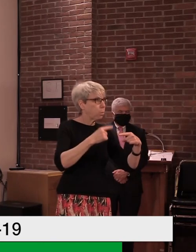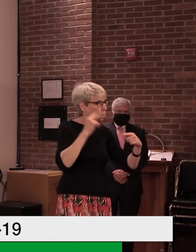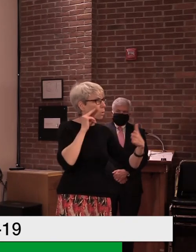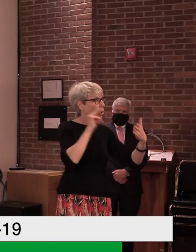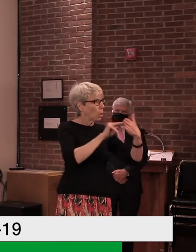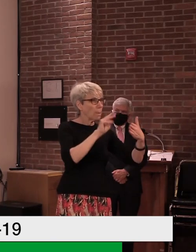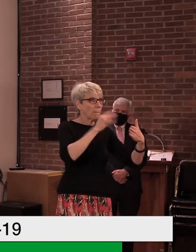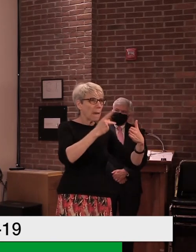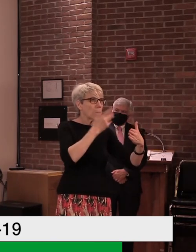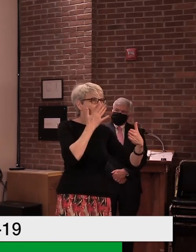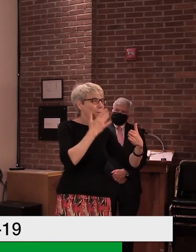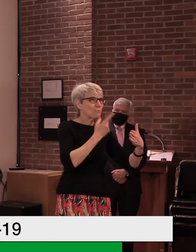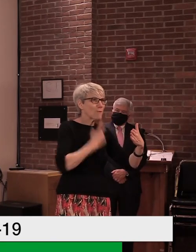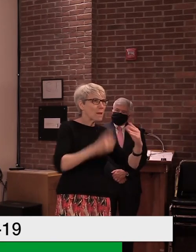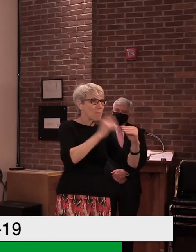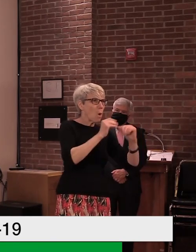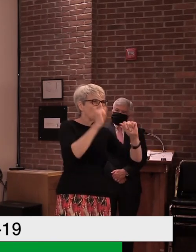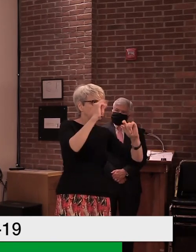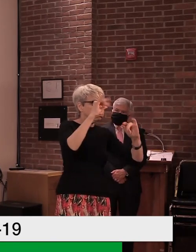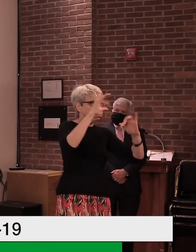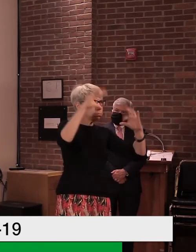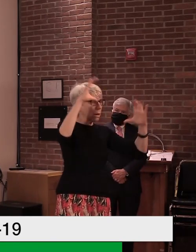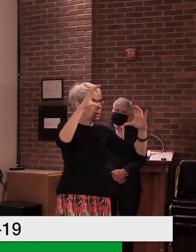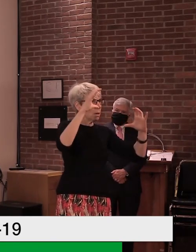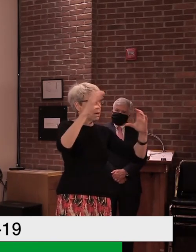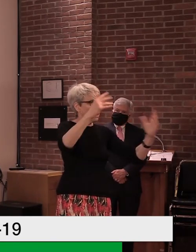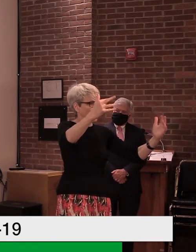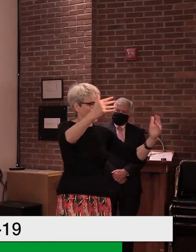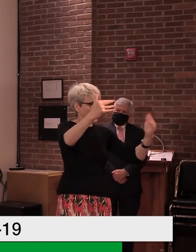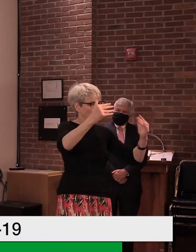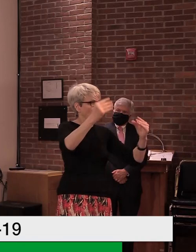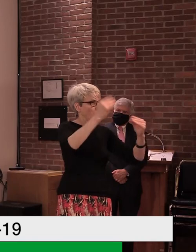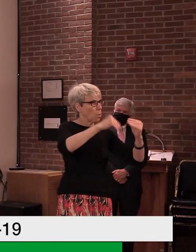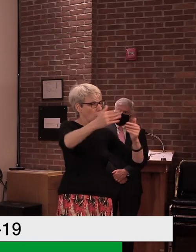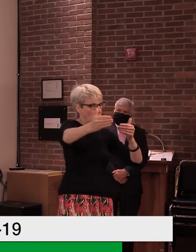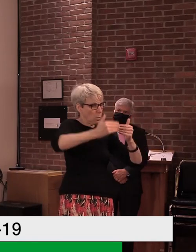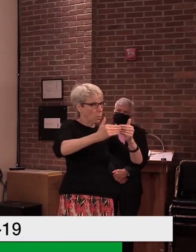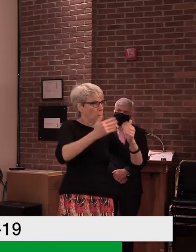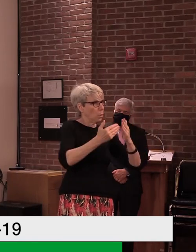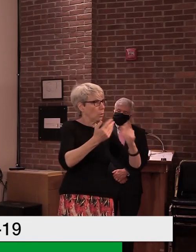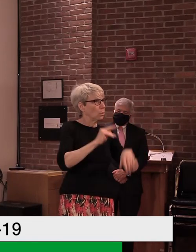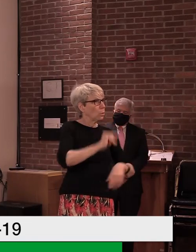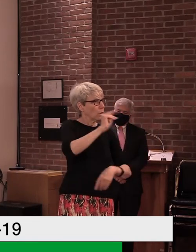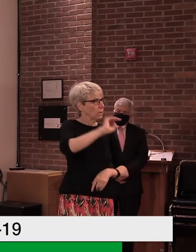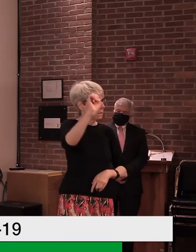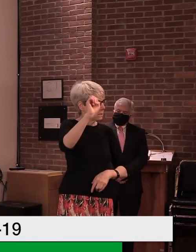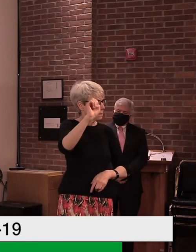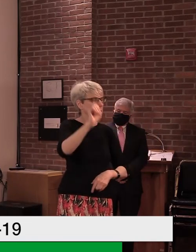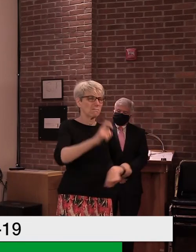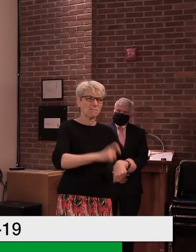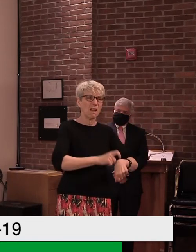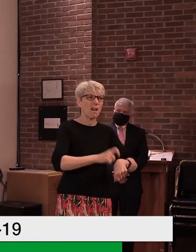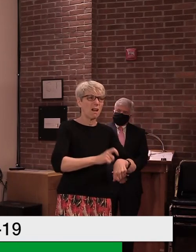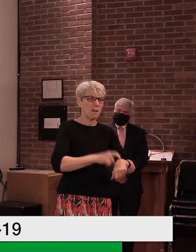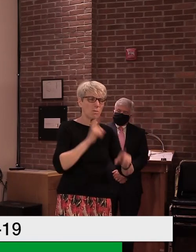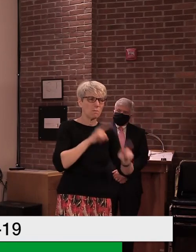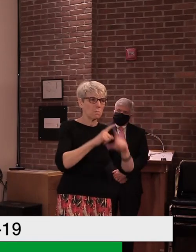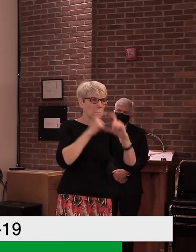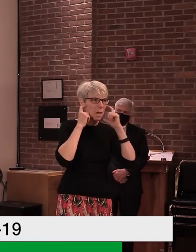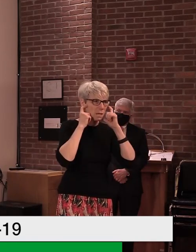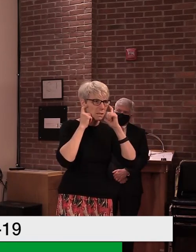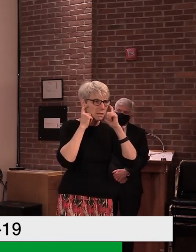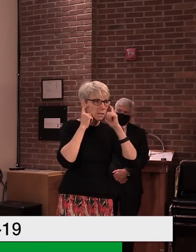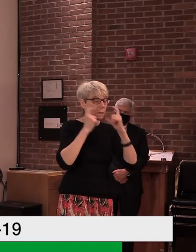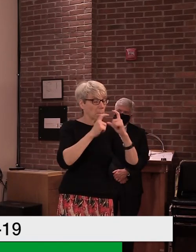daily and encroaching now on the Northeast. We know that mask wearing can substantially slow the spread of